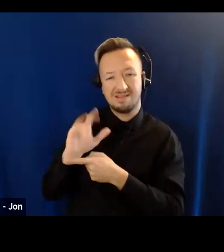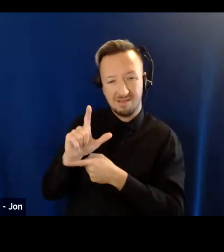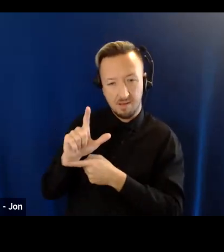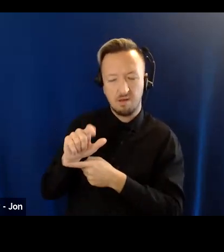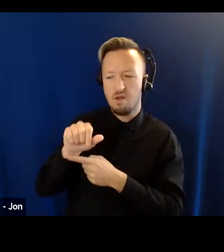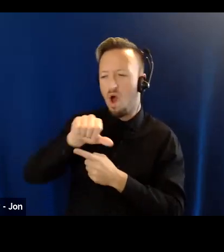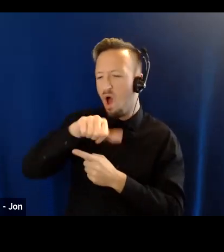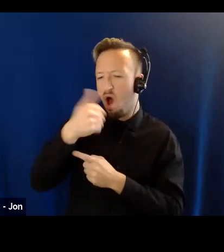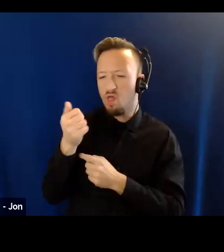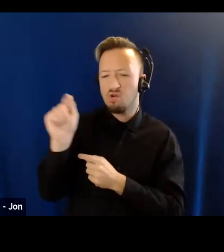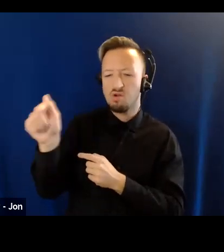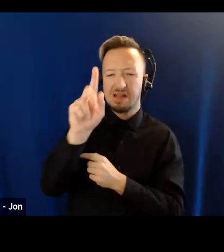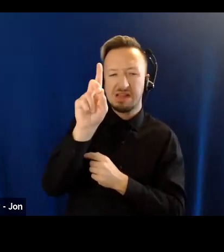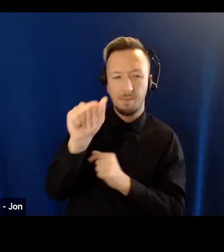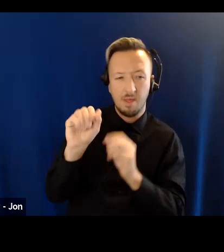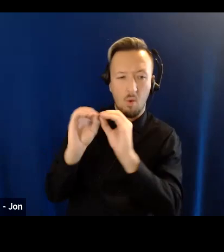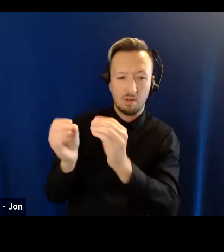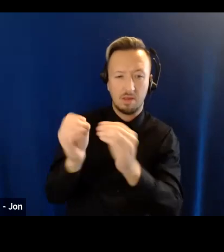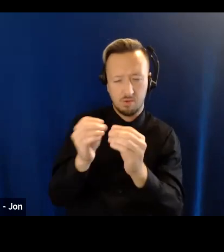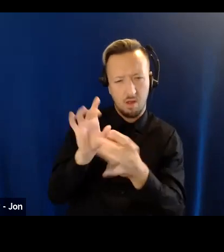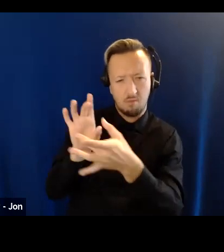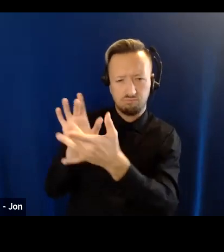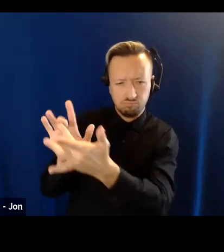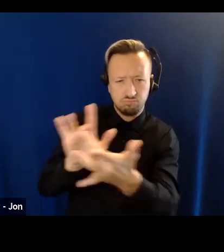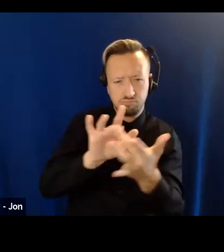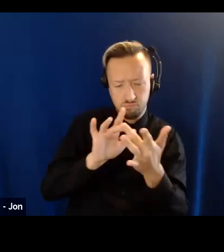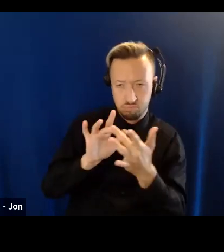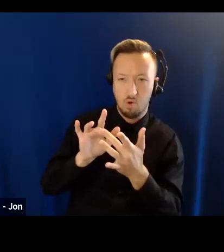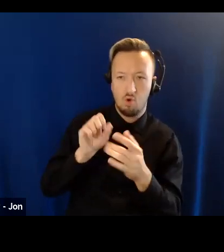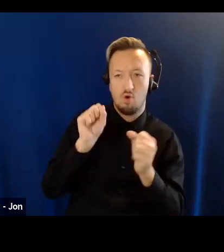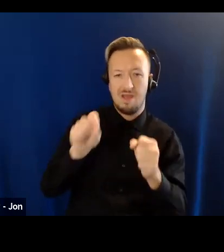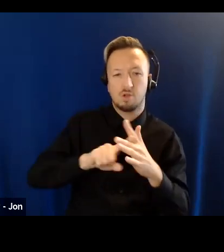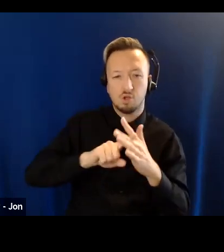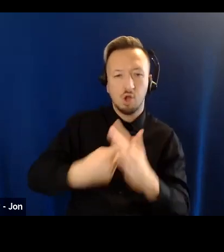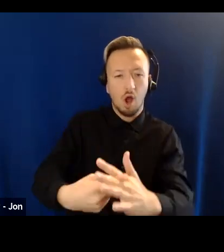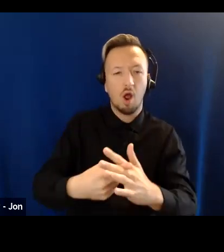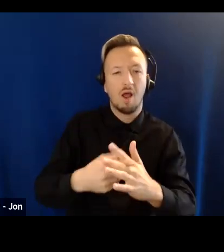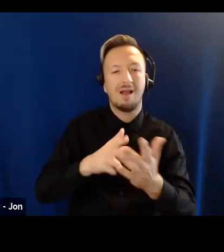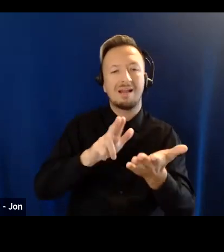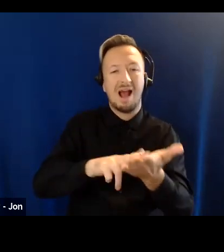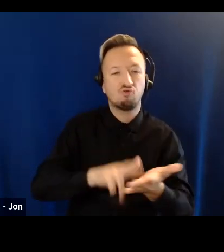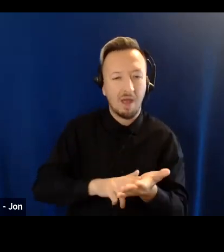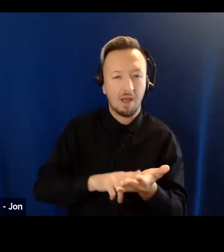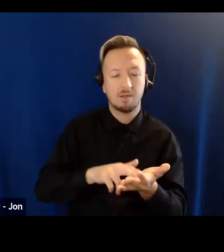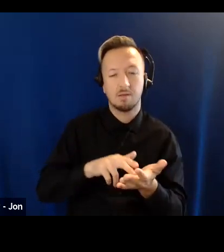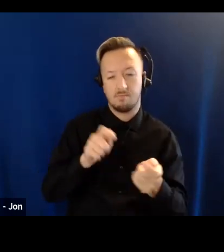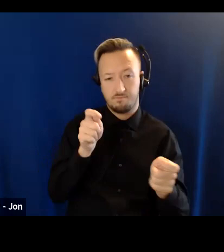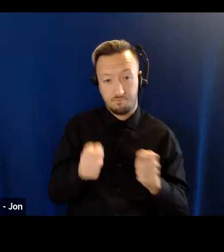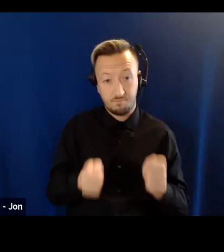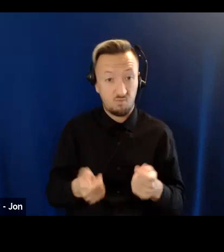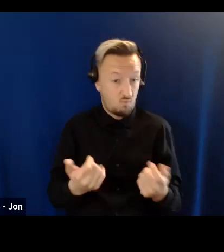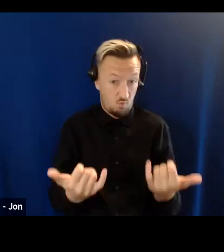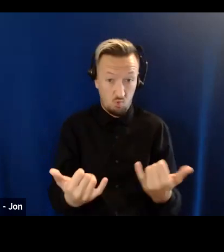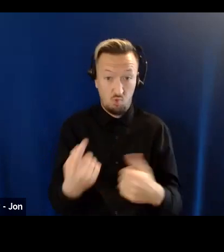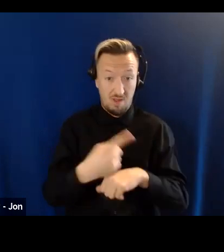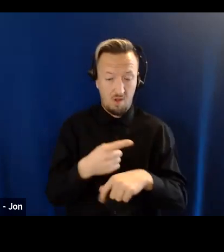disability-led organizations to initiate contracts and memorandums of understanding today